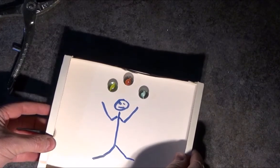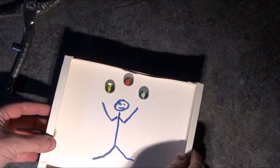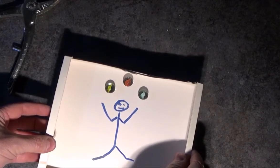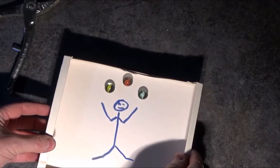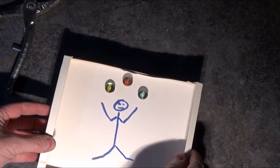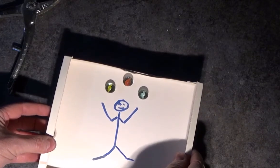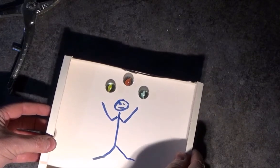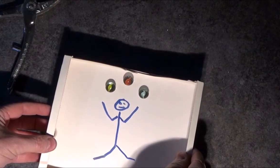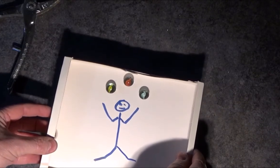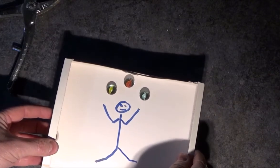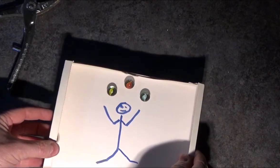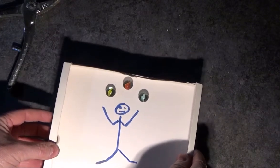Three.